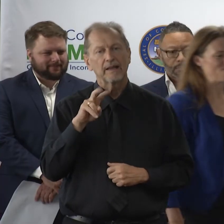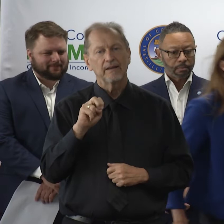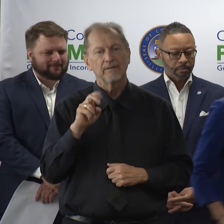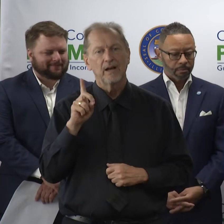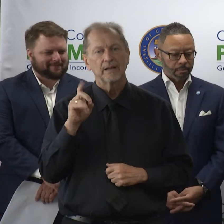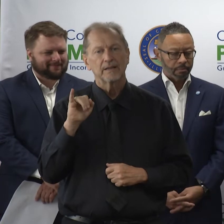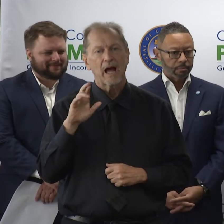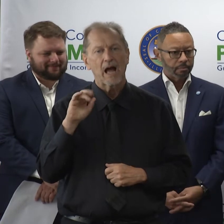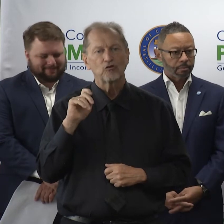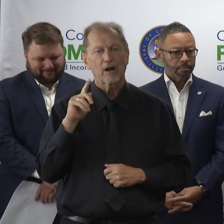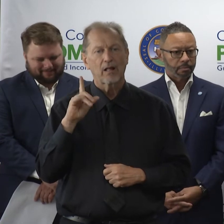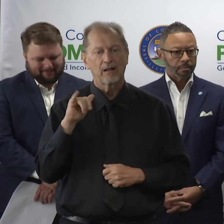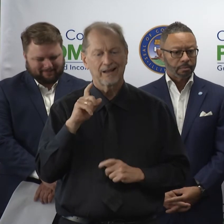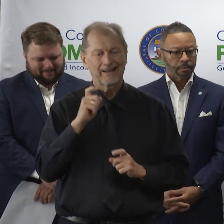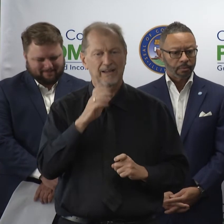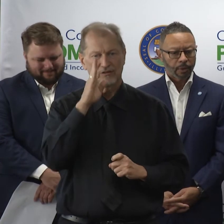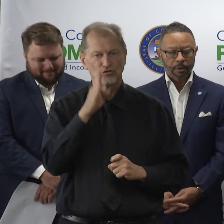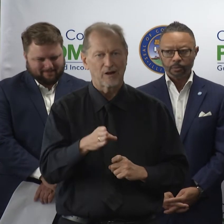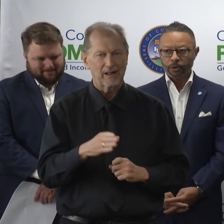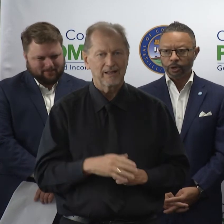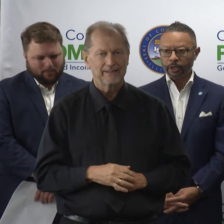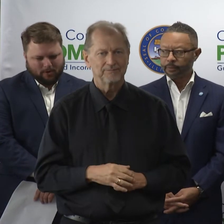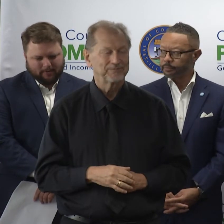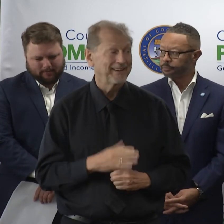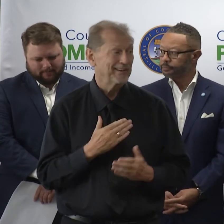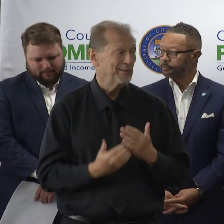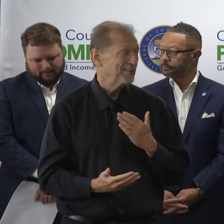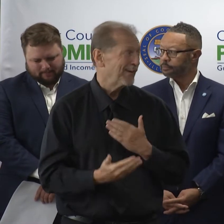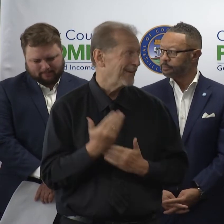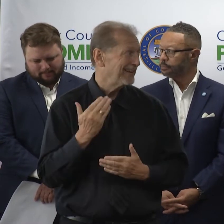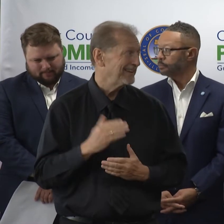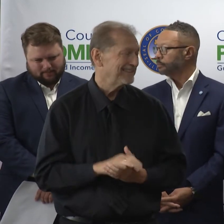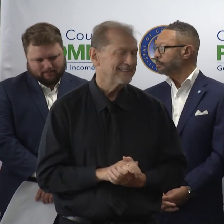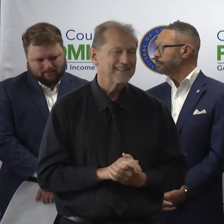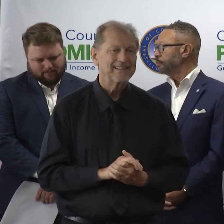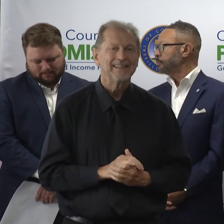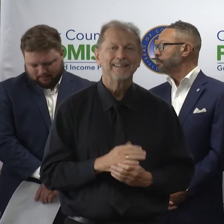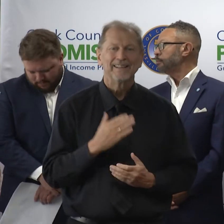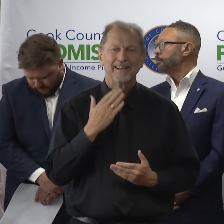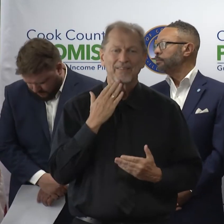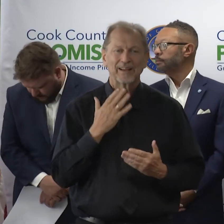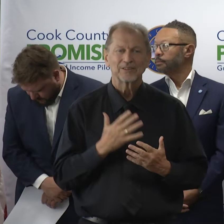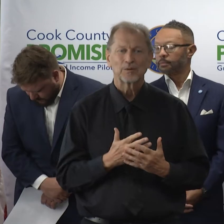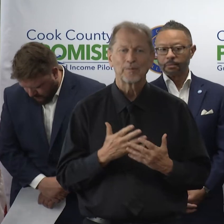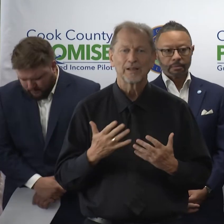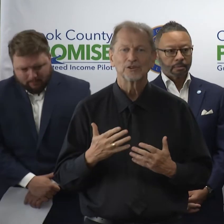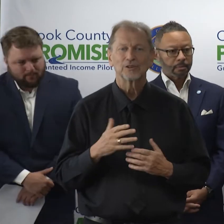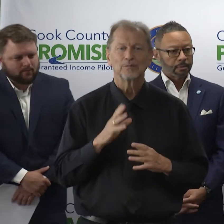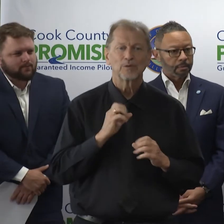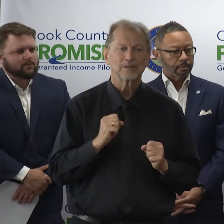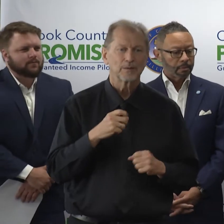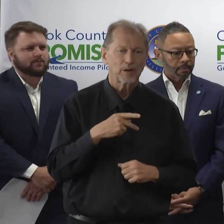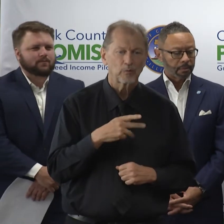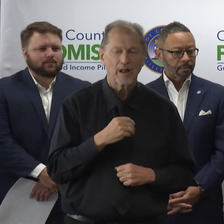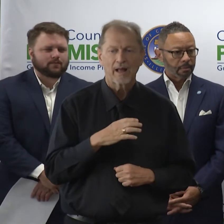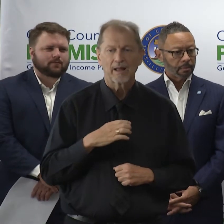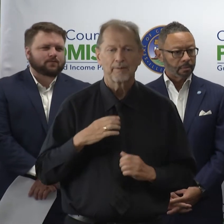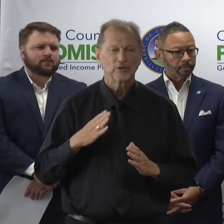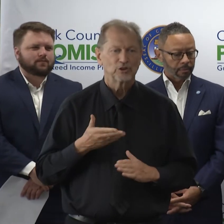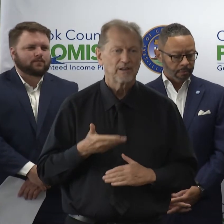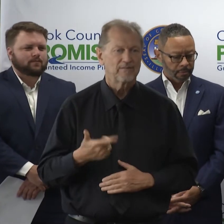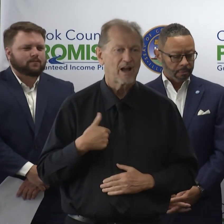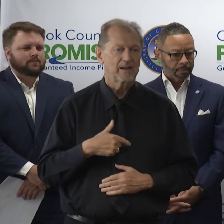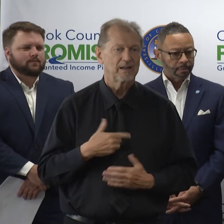Thank you. Good morning, everyone. Good morning. Good morning. Thank you so much, President Preckwinkle and commissioners, for having us today. I